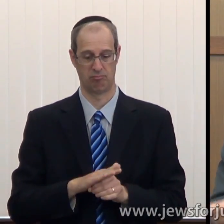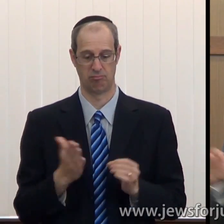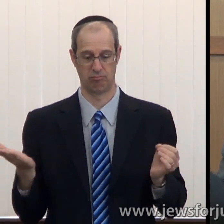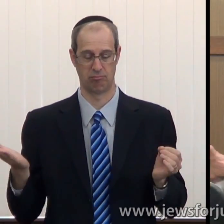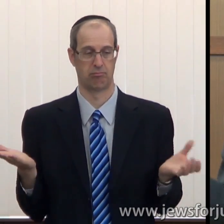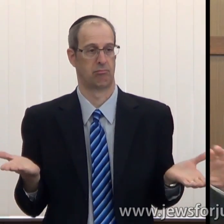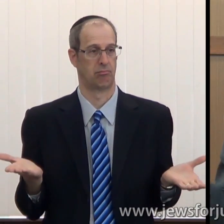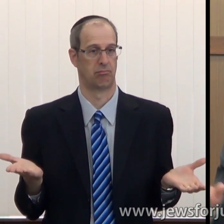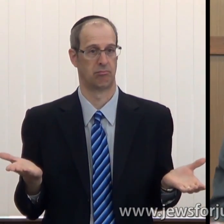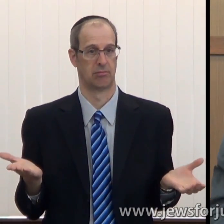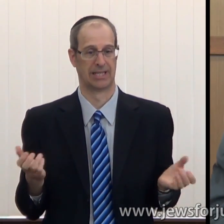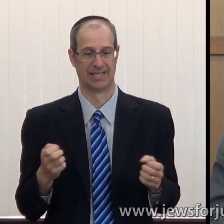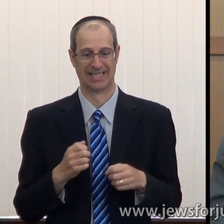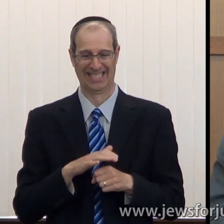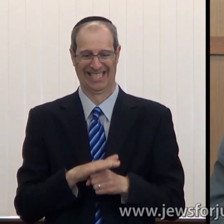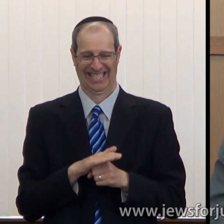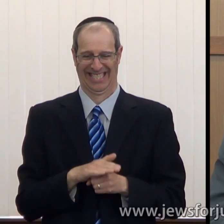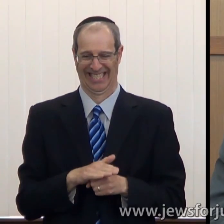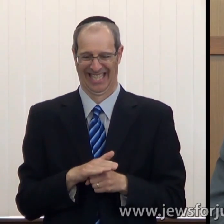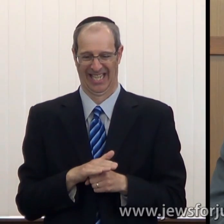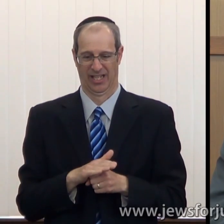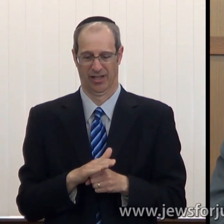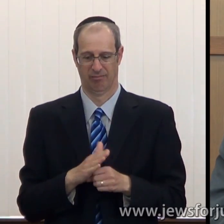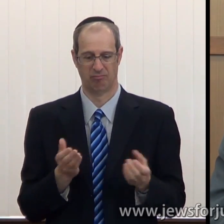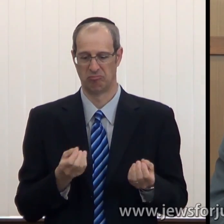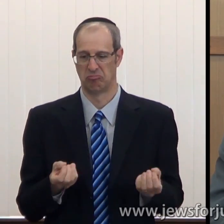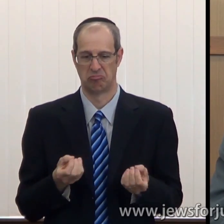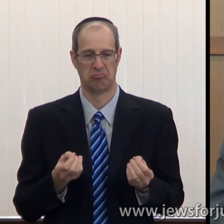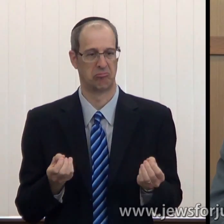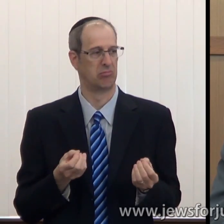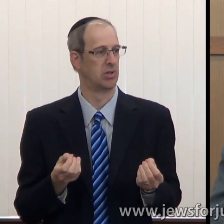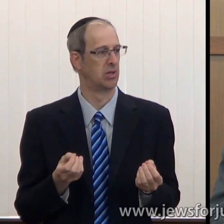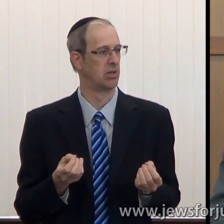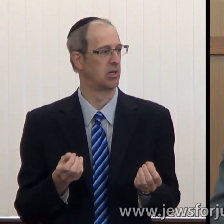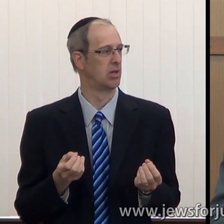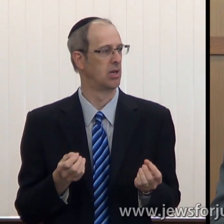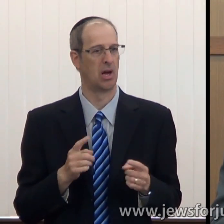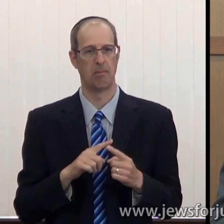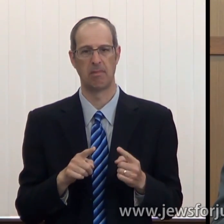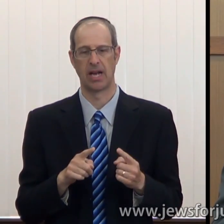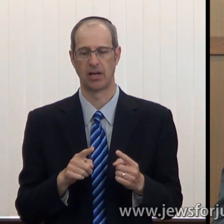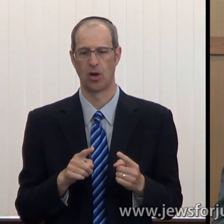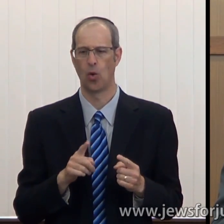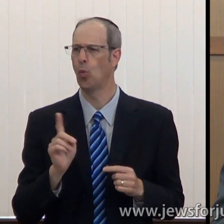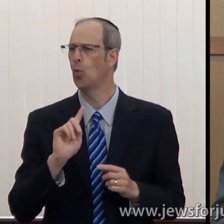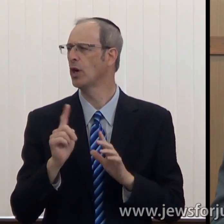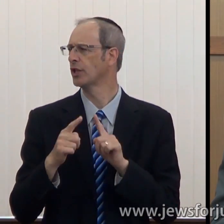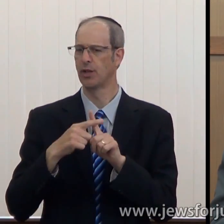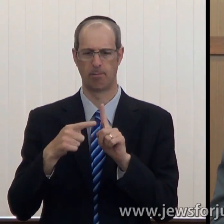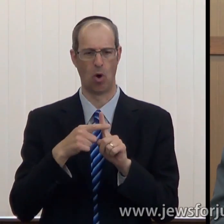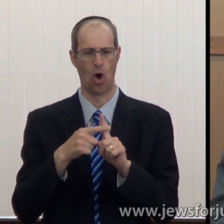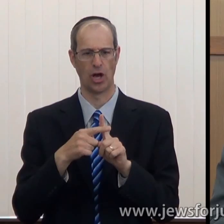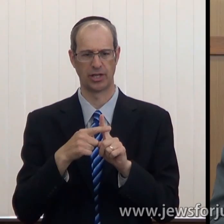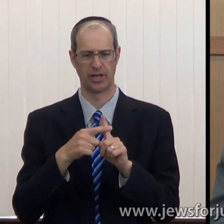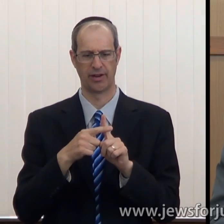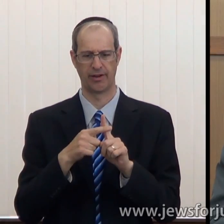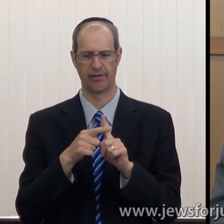The tension may be gone, but nothing positive has taken its